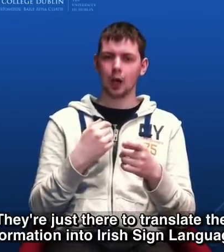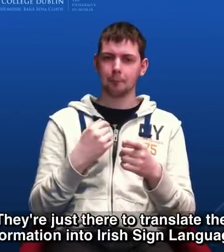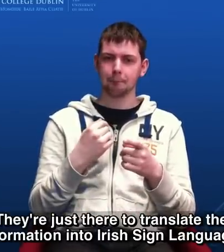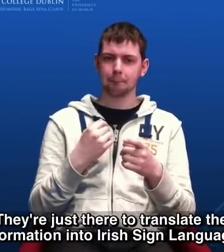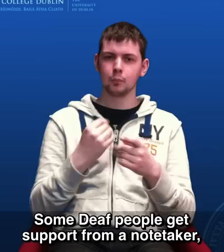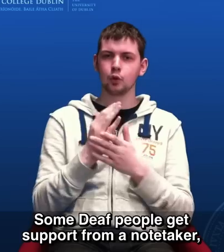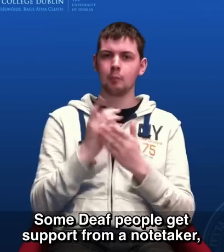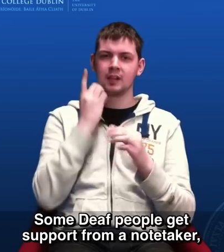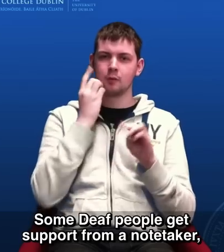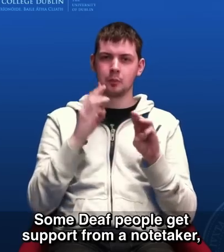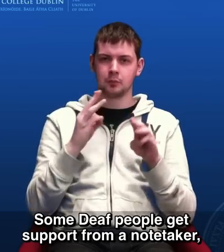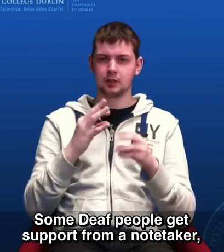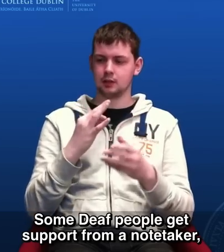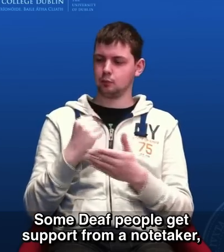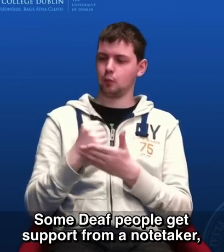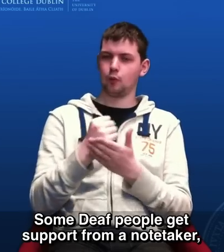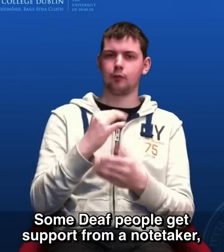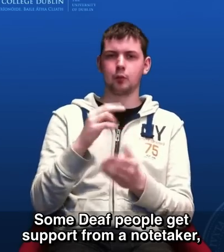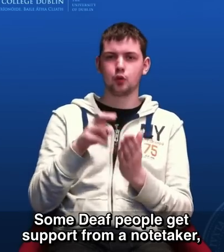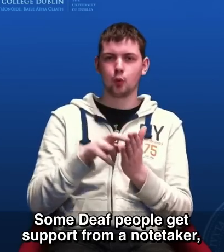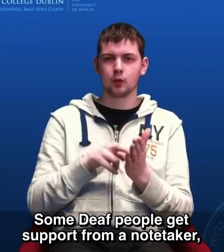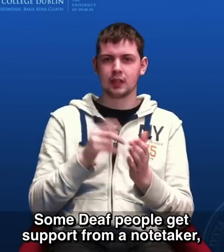Some deaf people get support from a note-taker.